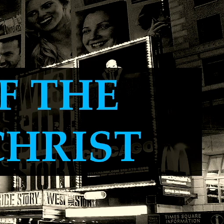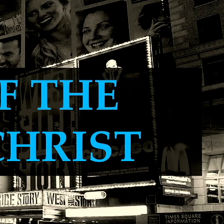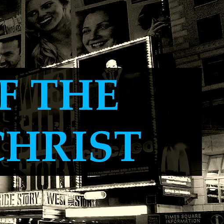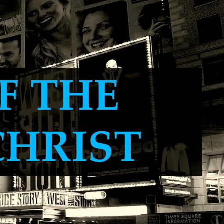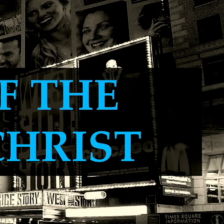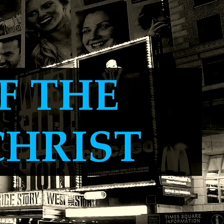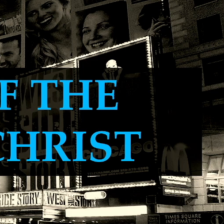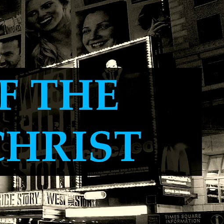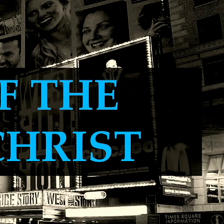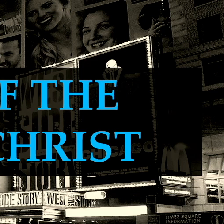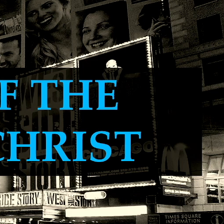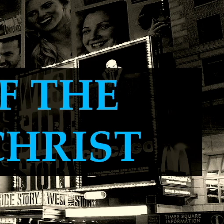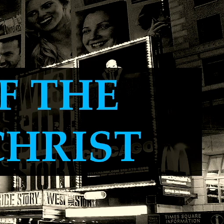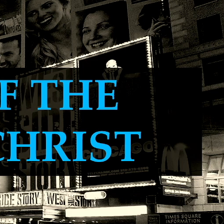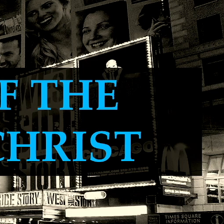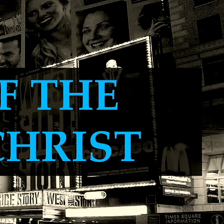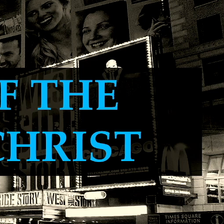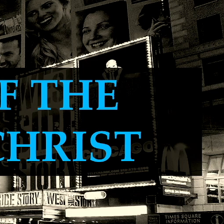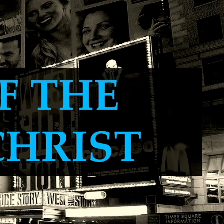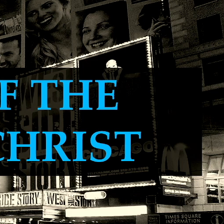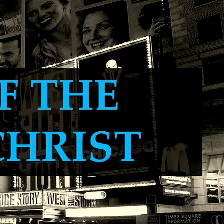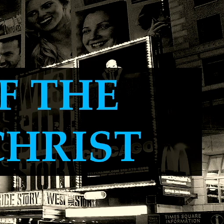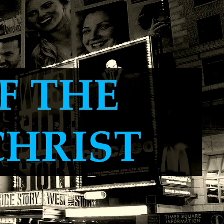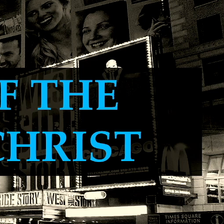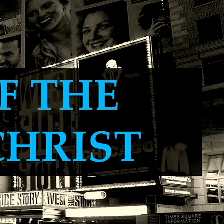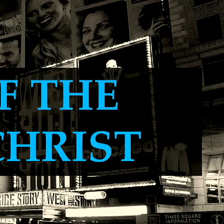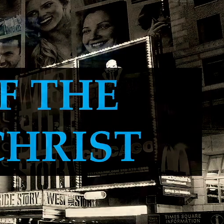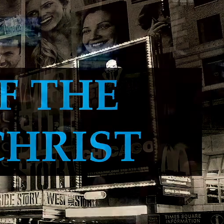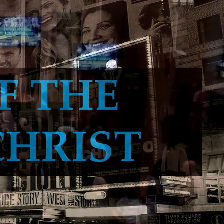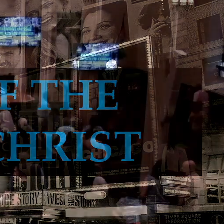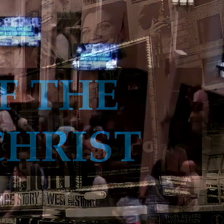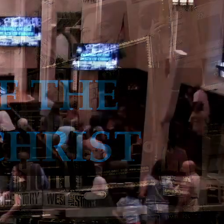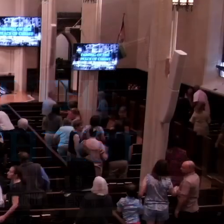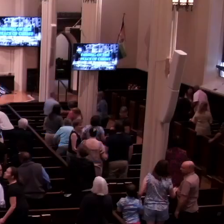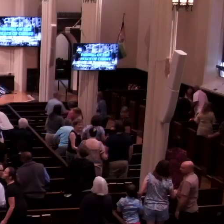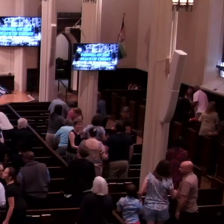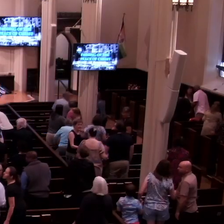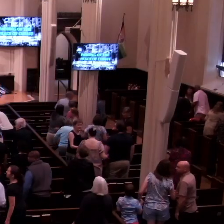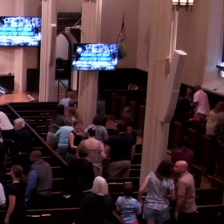our neighbors and pass that light and peace to each other.